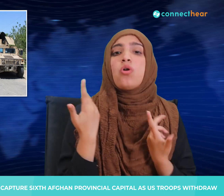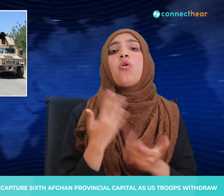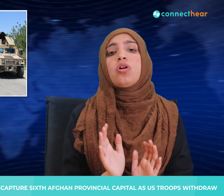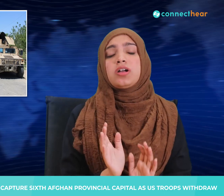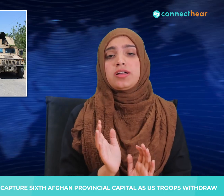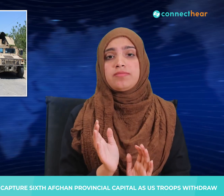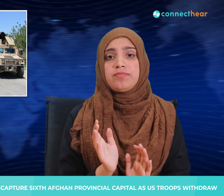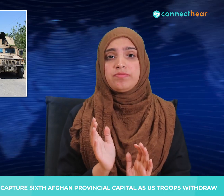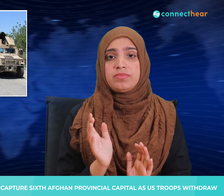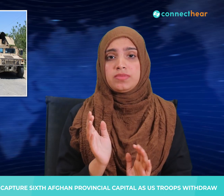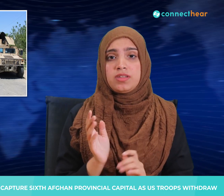hours.